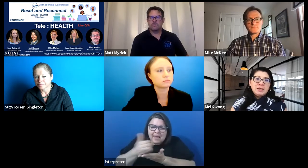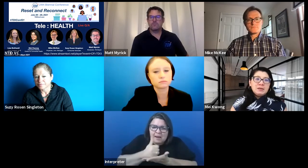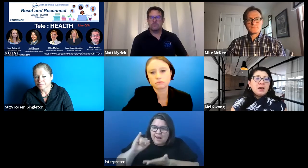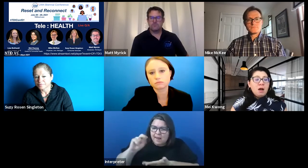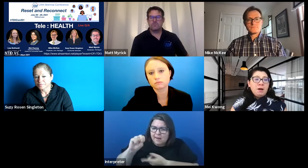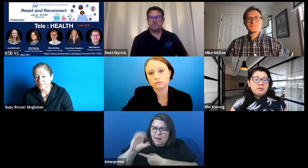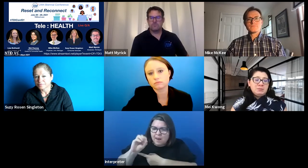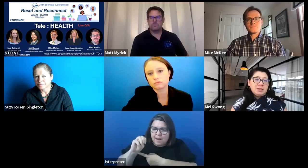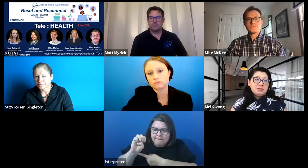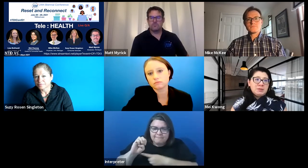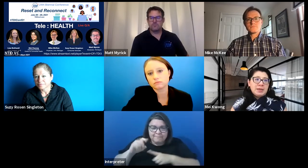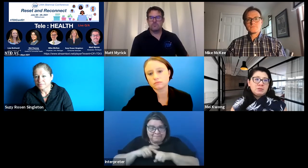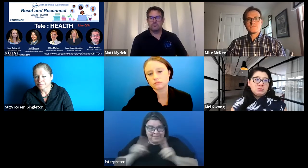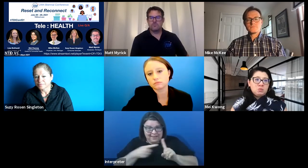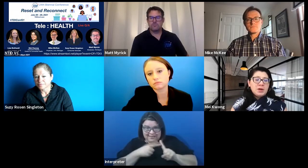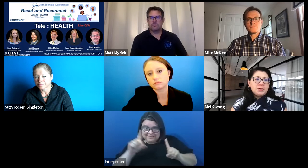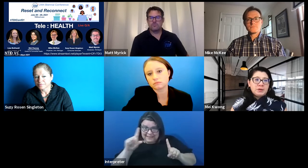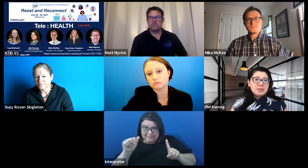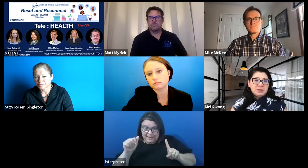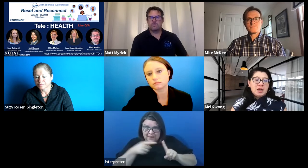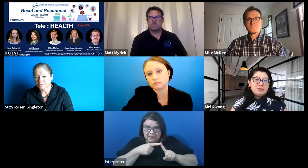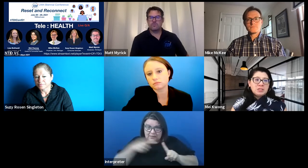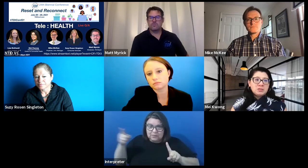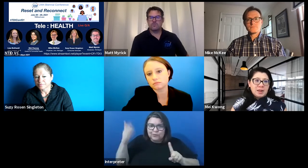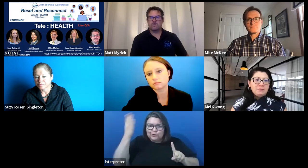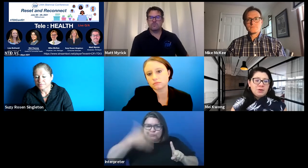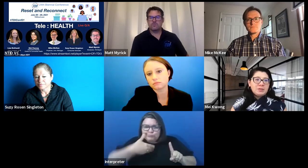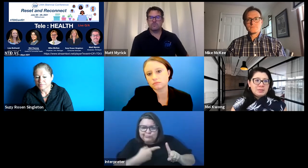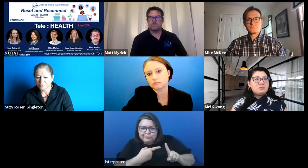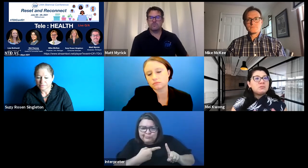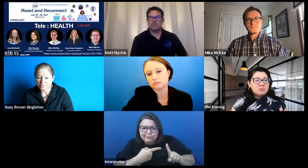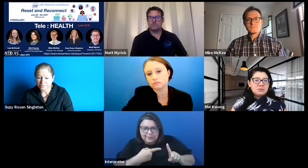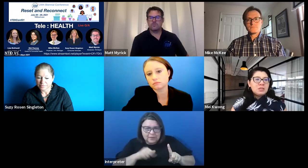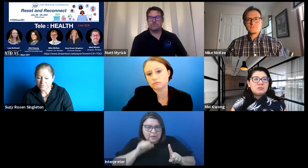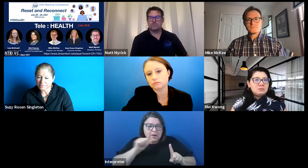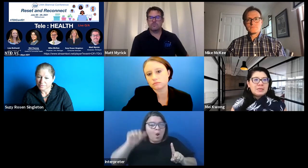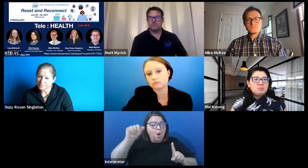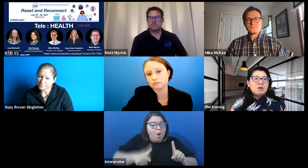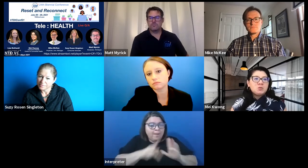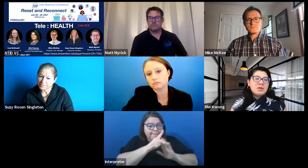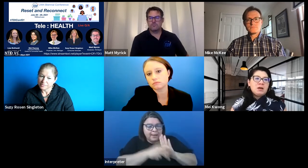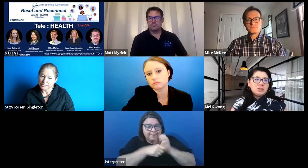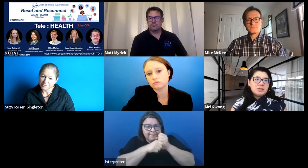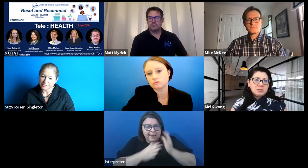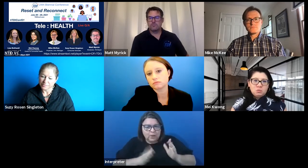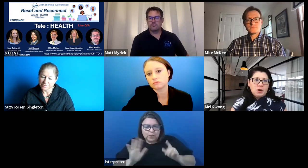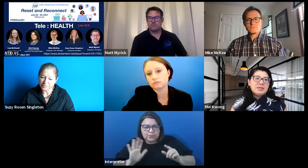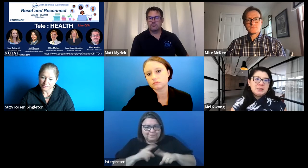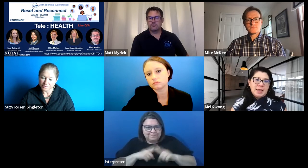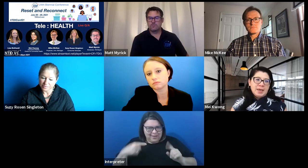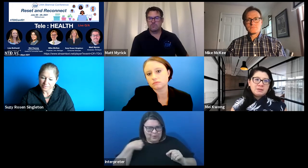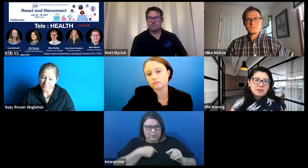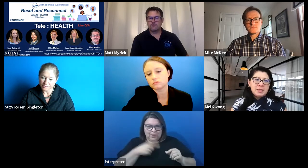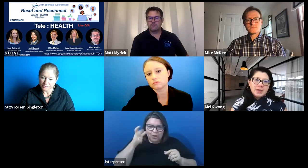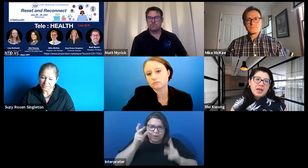community. Not all policymakers, but I do wonder in some of the conversations that I've heard, it's like it goes beyond just